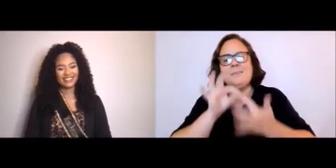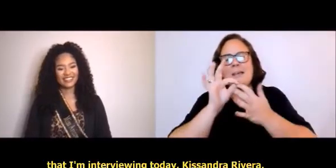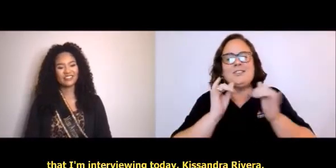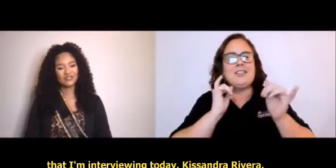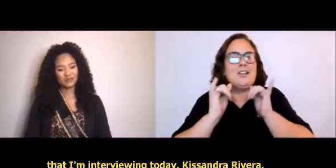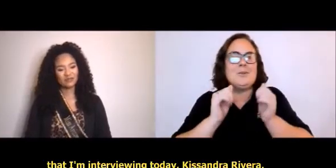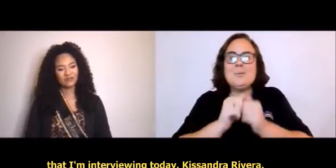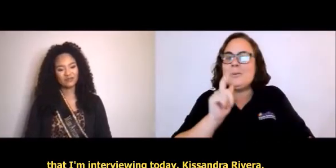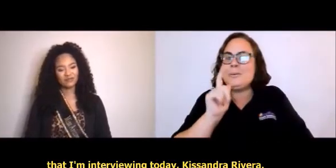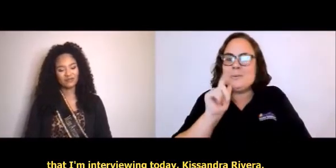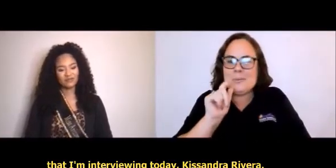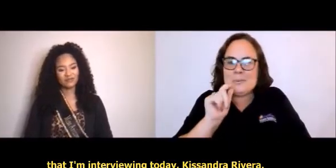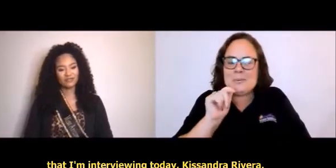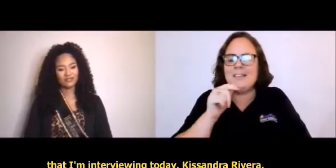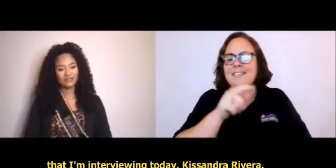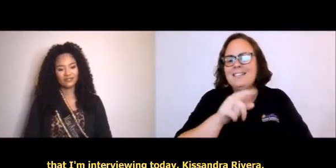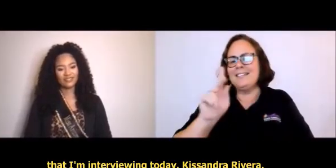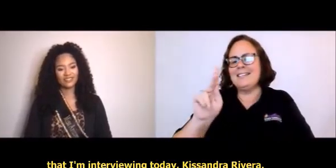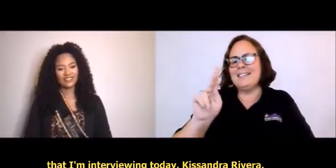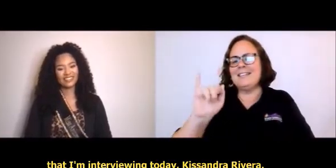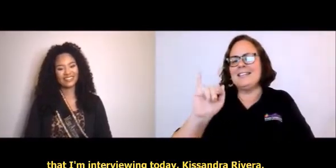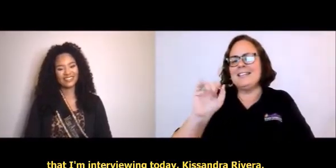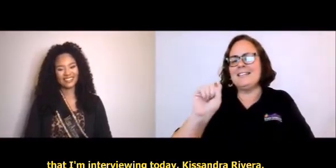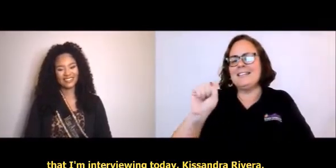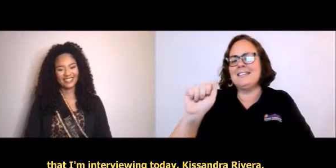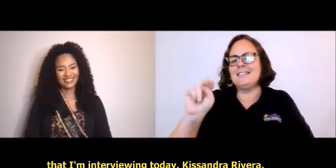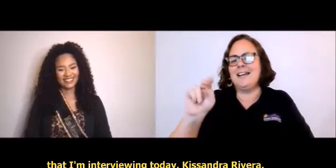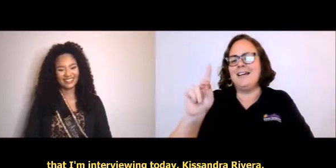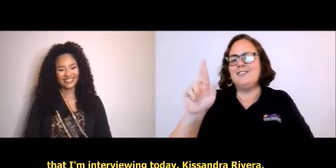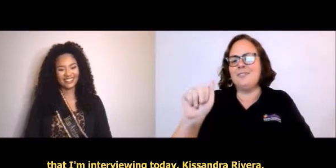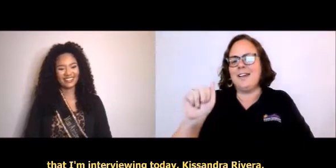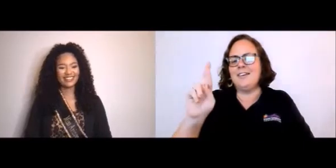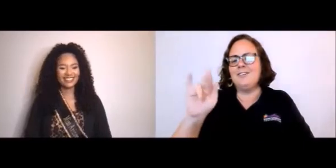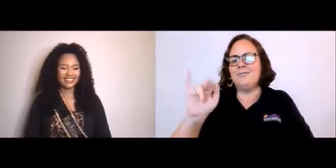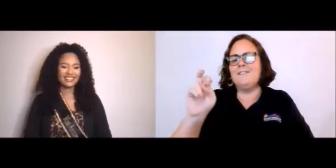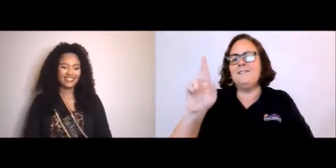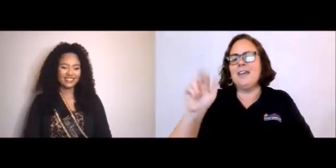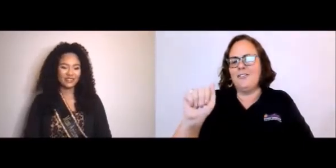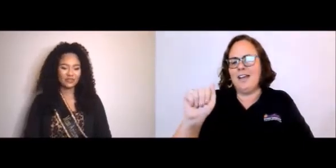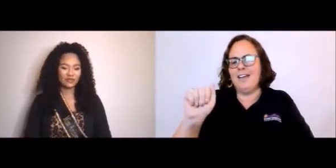guest that I'm interviewing today, Kissandra Rivera.